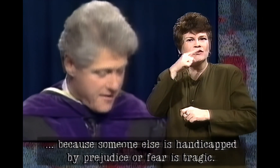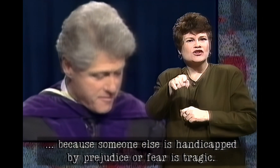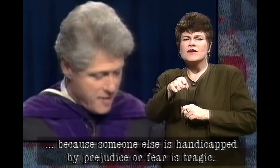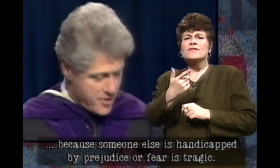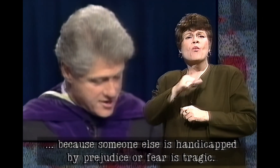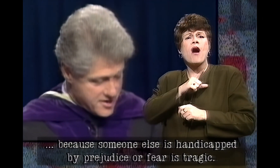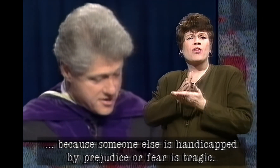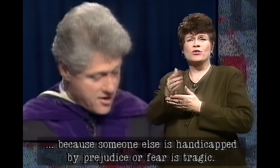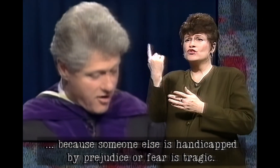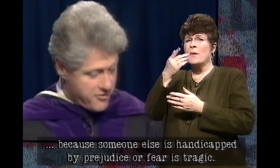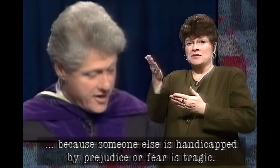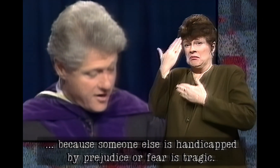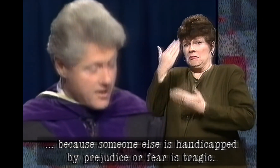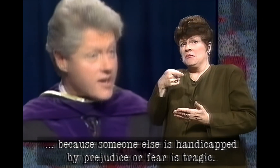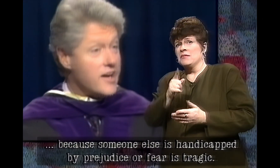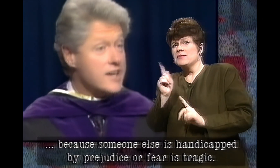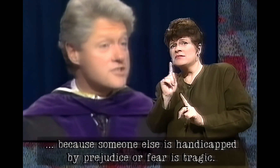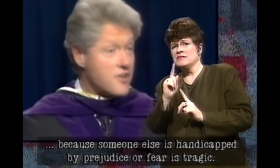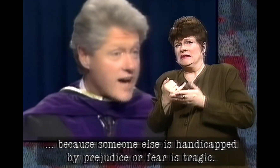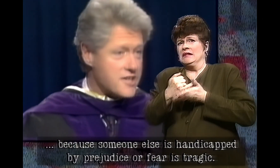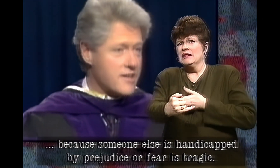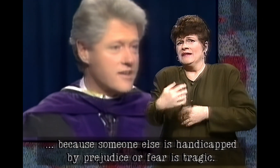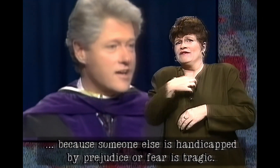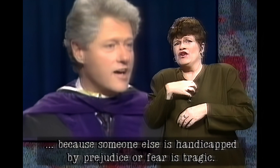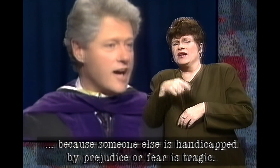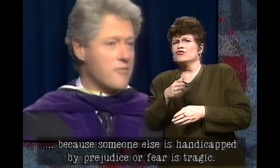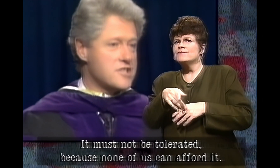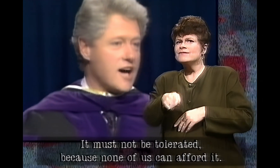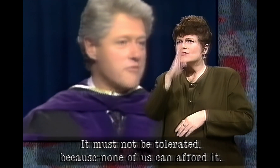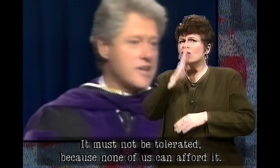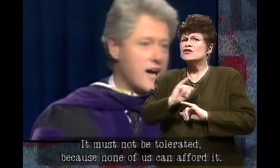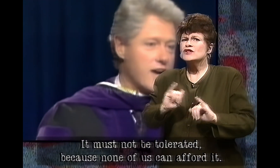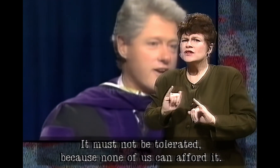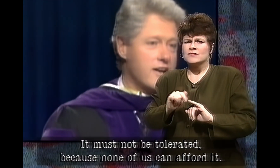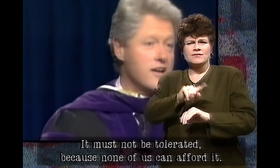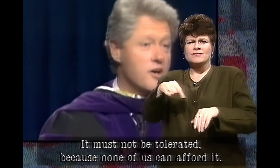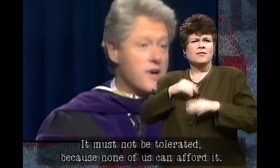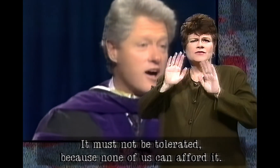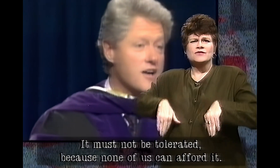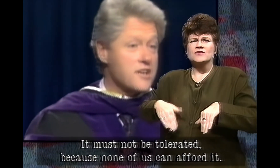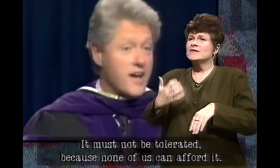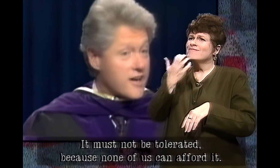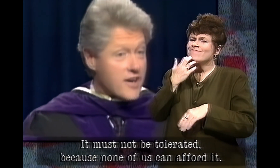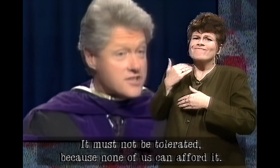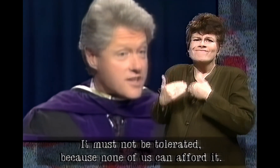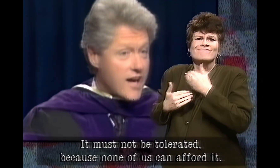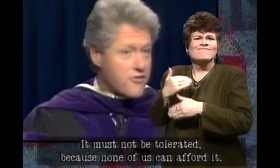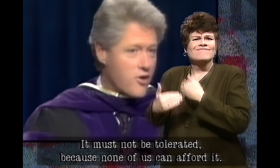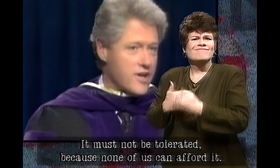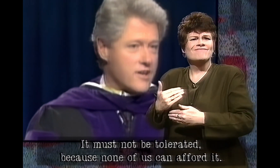by prejudice or fear is tragic. It must not be tolerated because none of us can afford it.